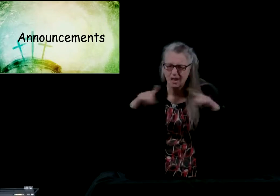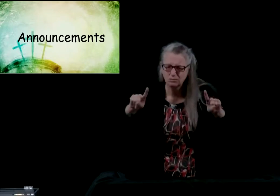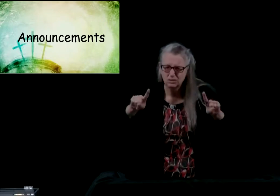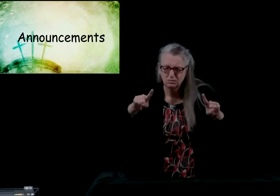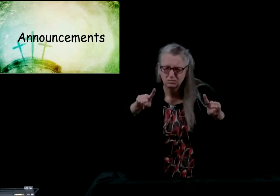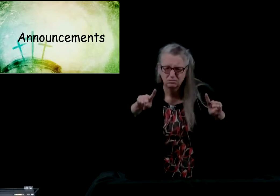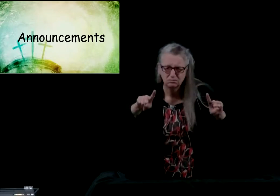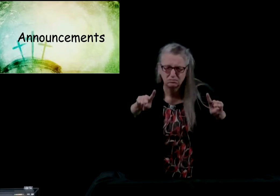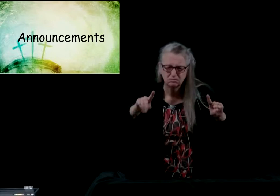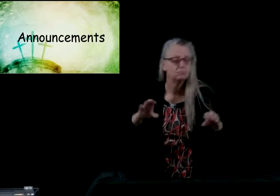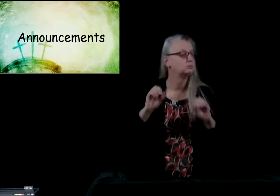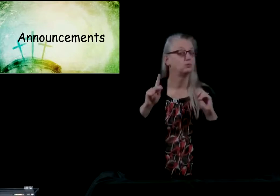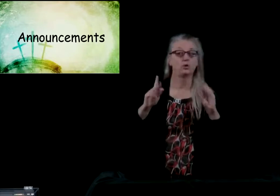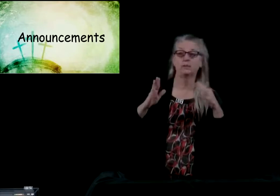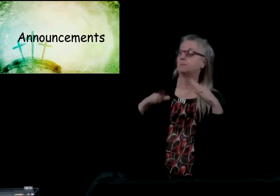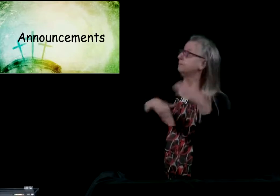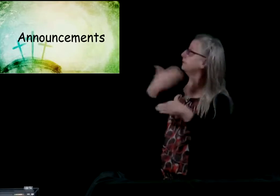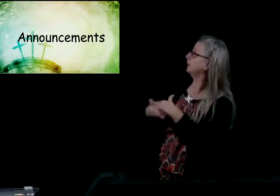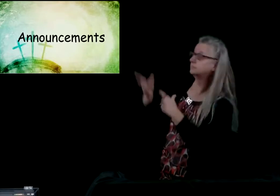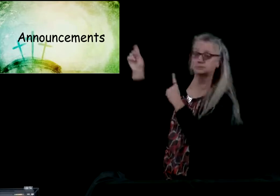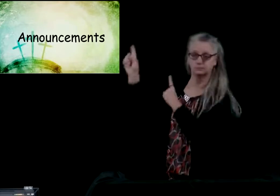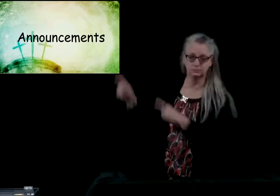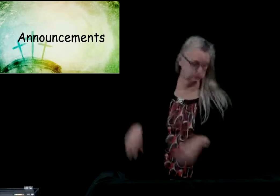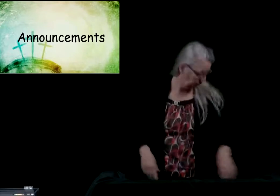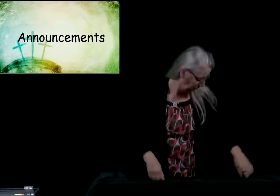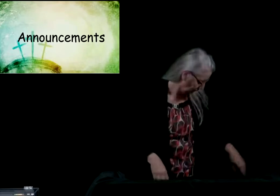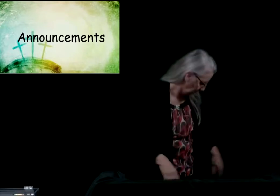I think that's all the announcements. All right.